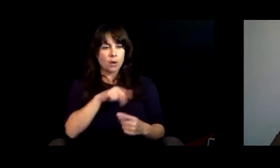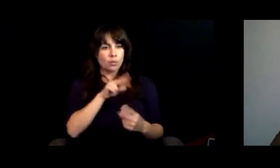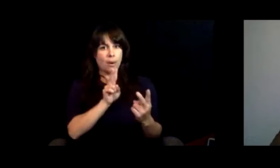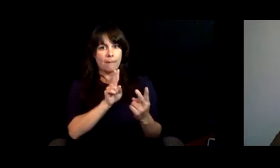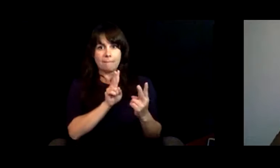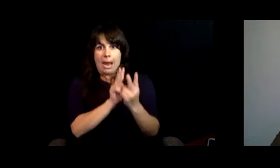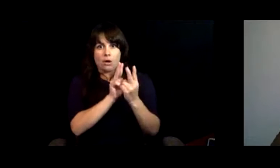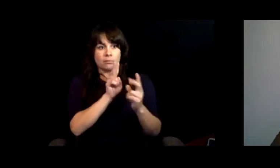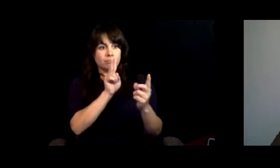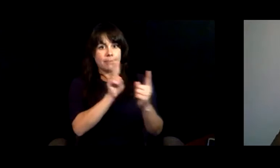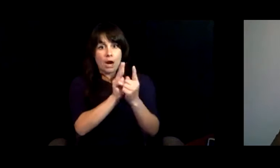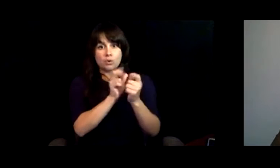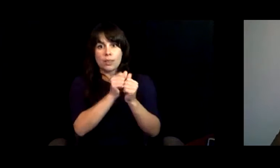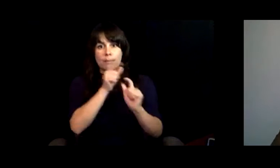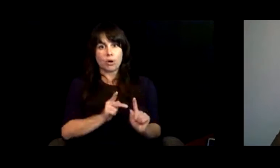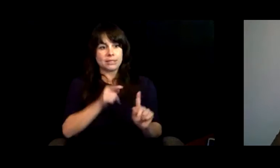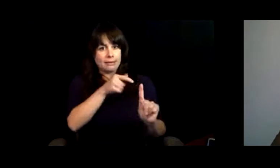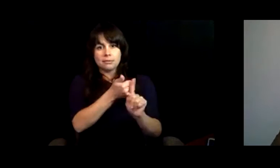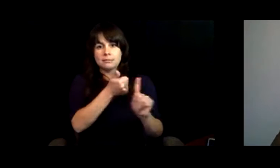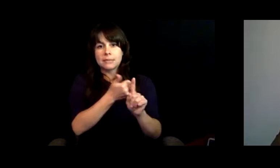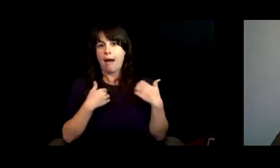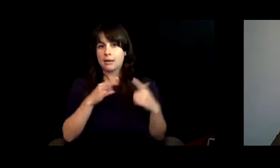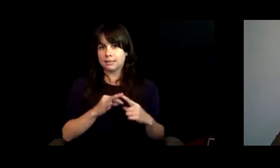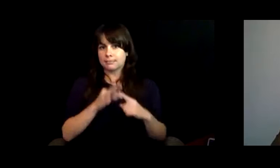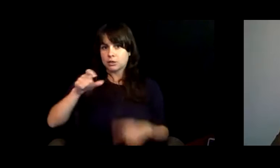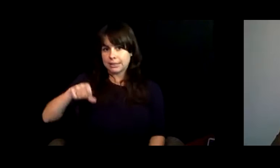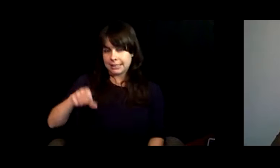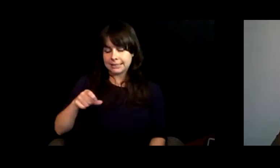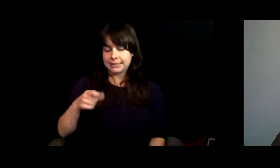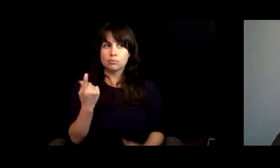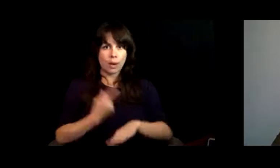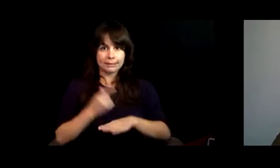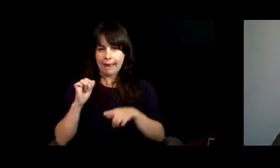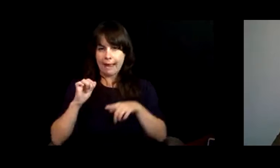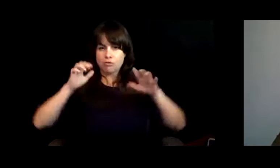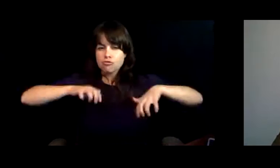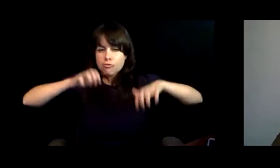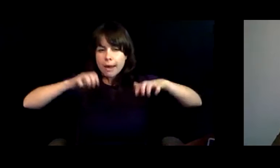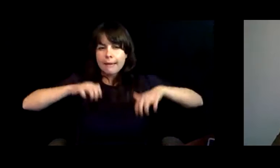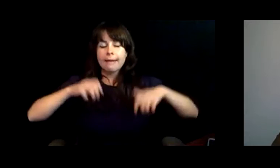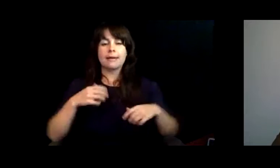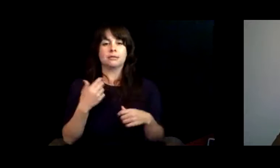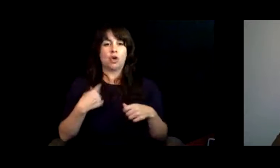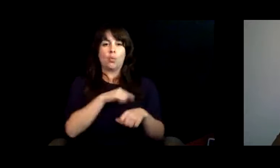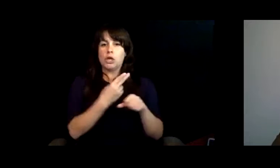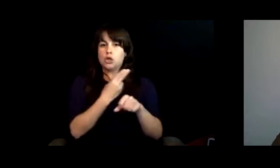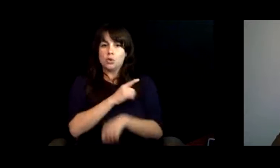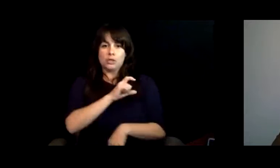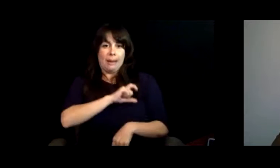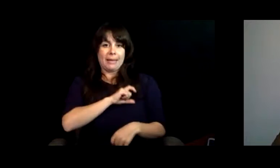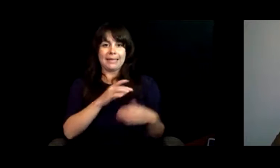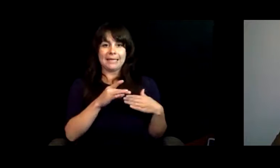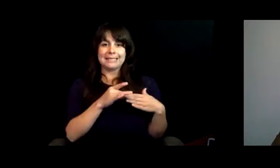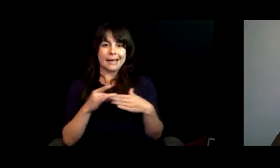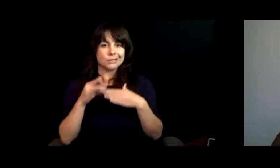Well, one year it was raining, and they took us by bus, by police escort, to different facilities around New York City, in and around New York